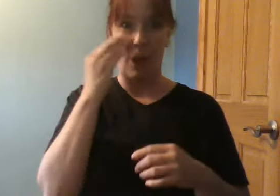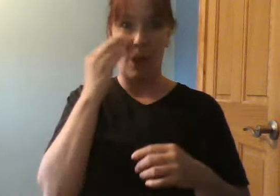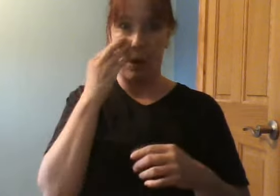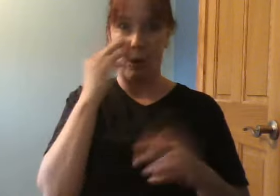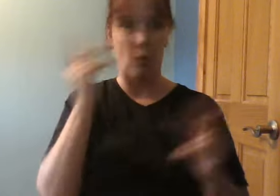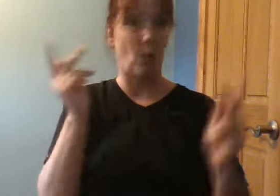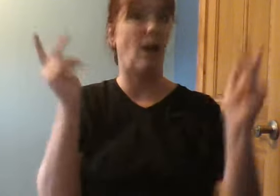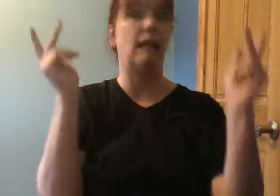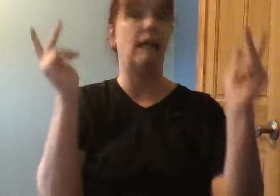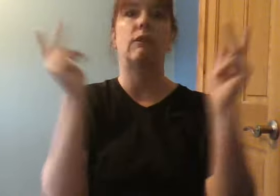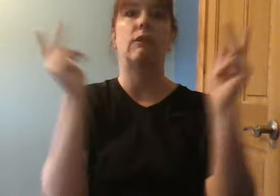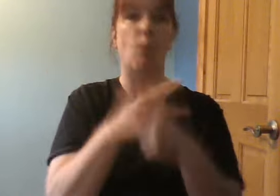do. So.